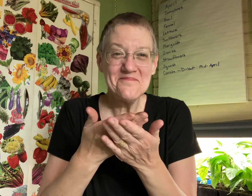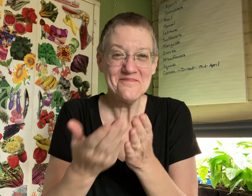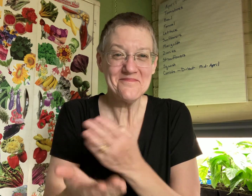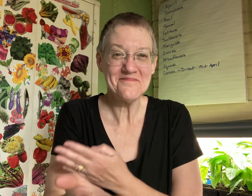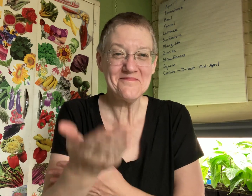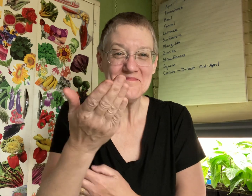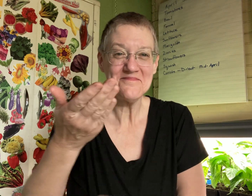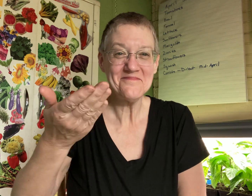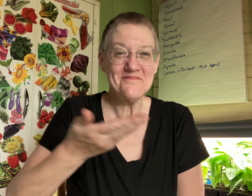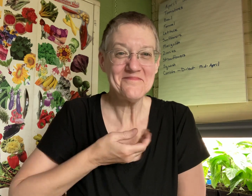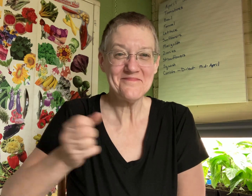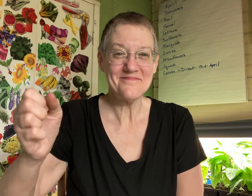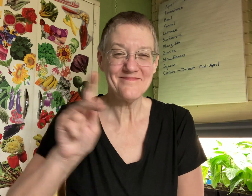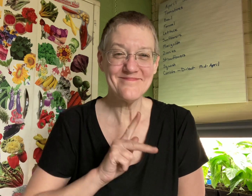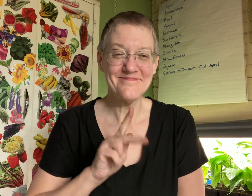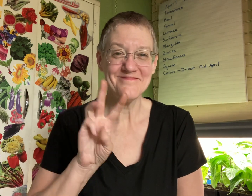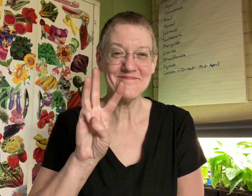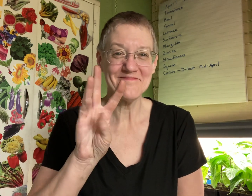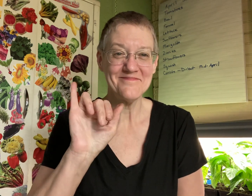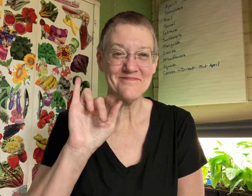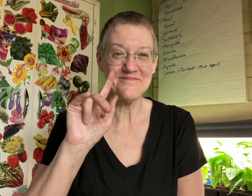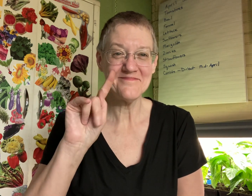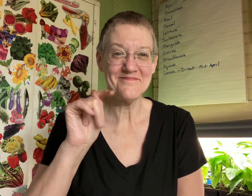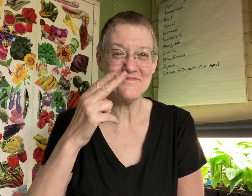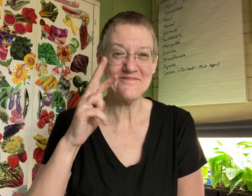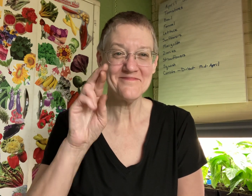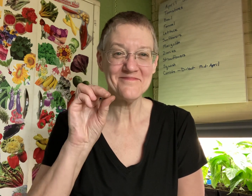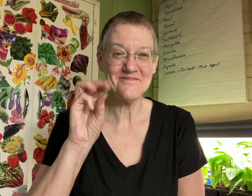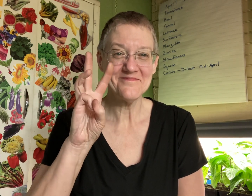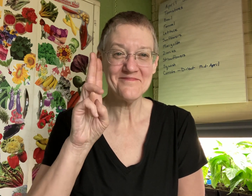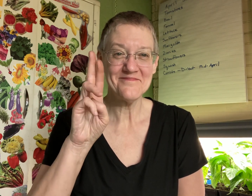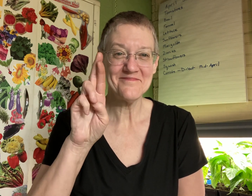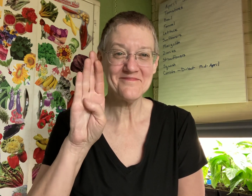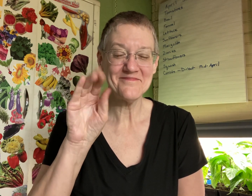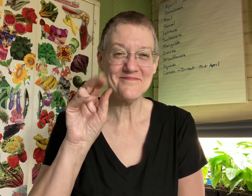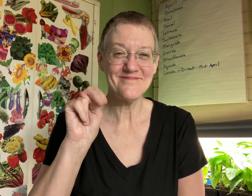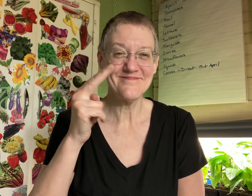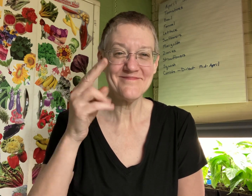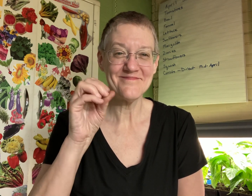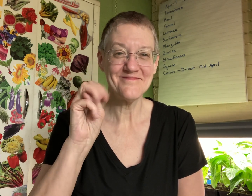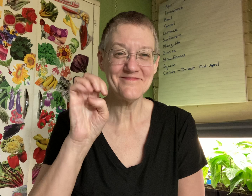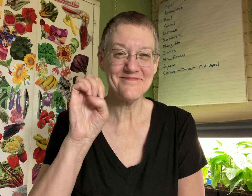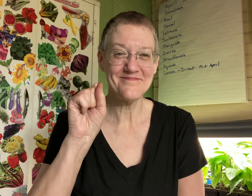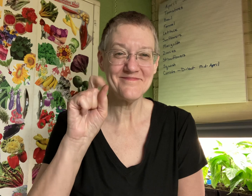Good morning and welcome back to Withrow Urban Homestead.